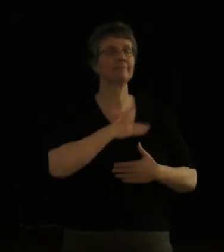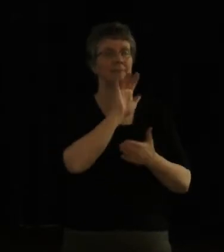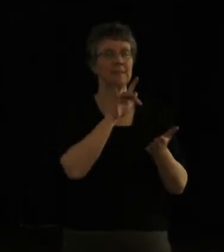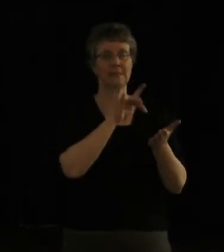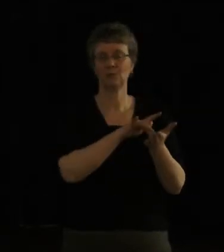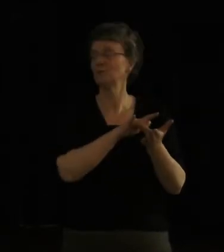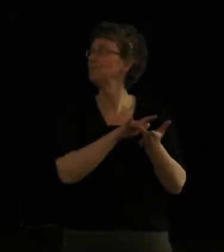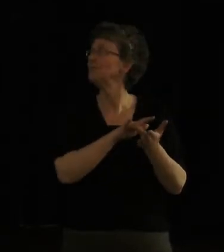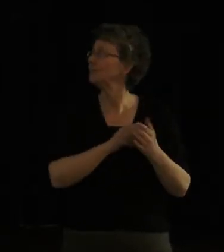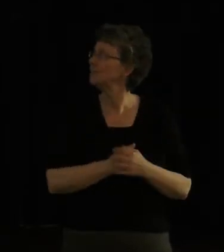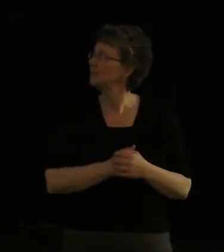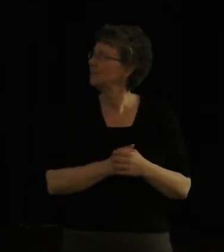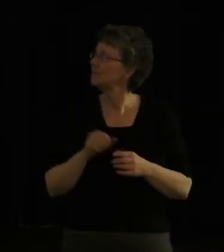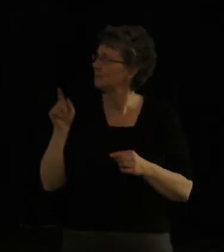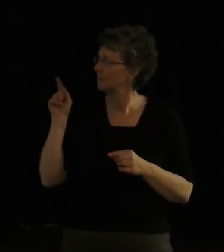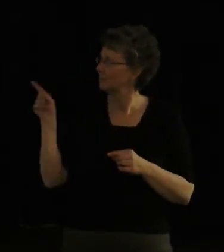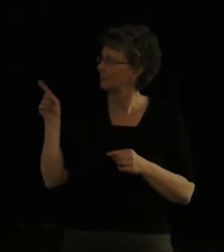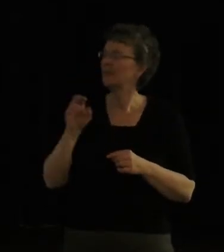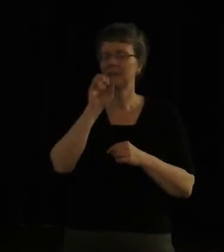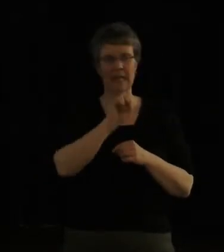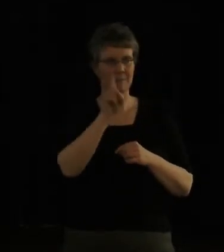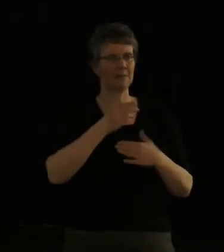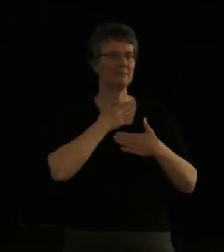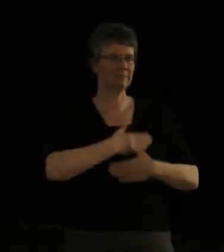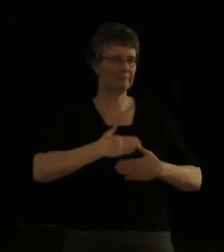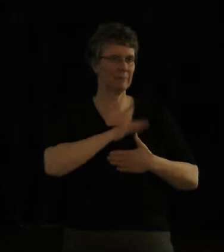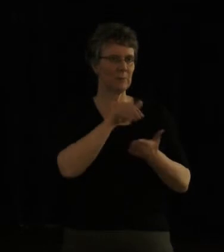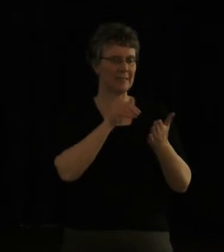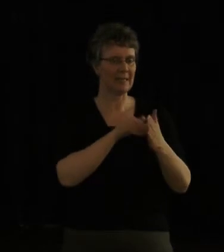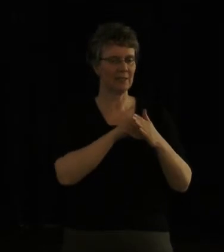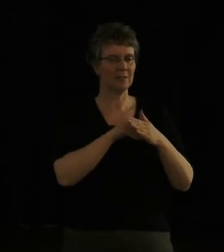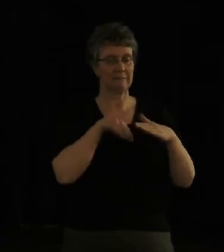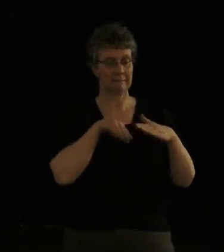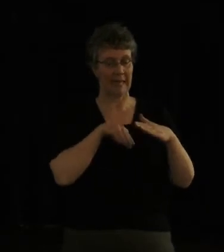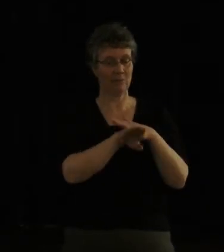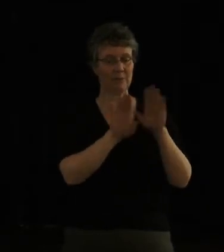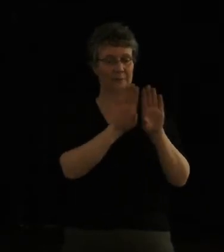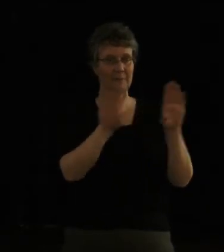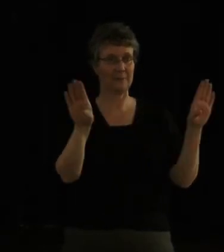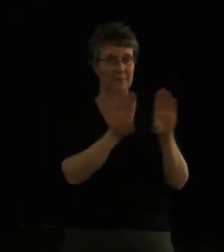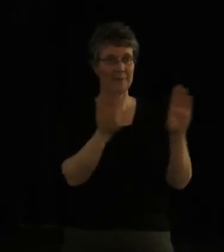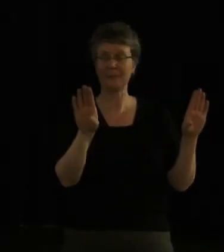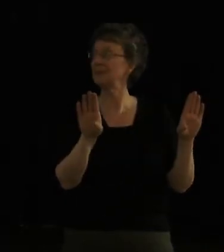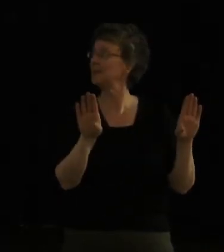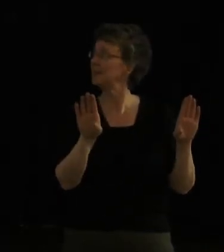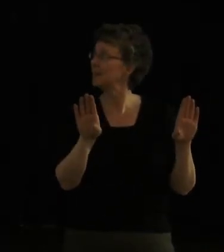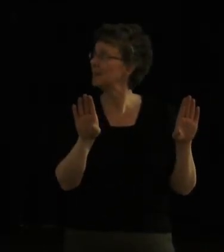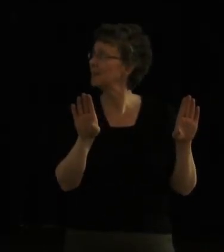So here's an entrance to a rec center in Edmonton that I worked on, and you can see that again the area for the cars, it's raised,